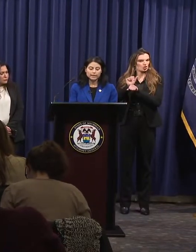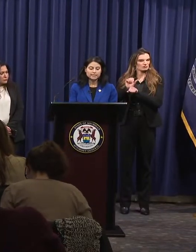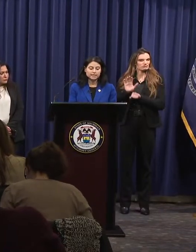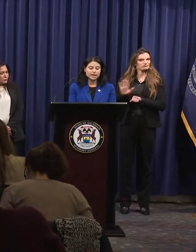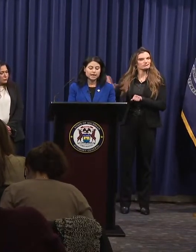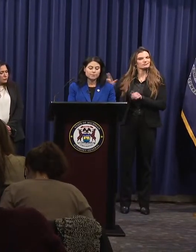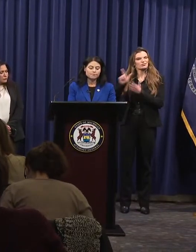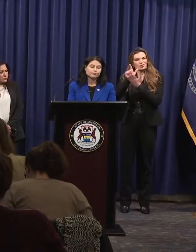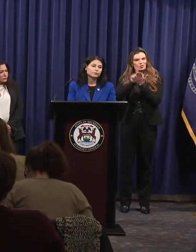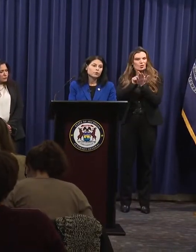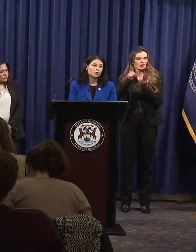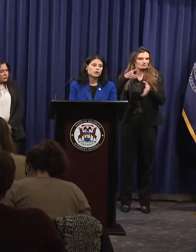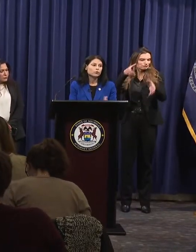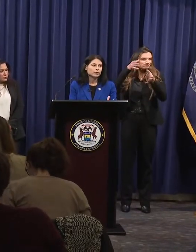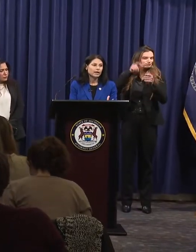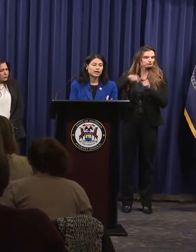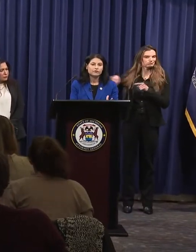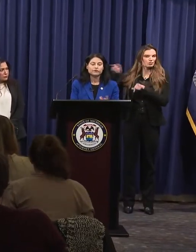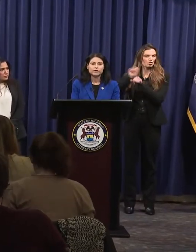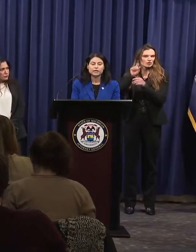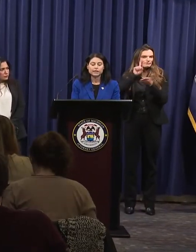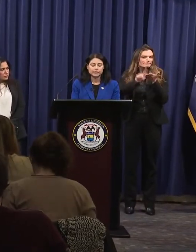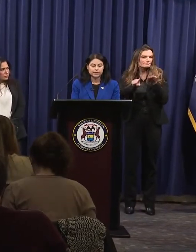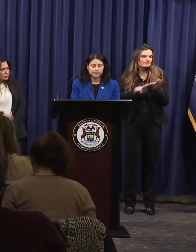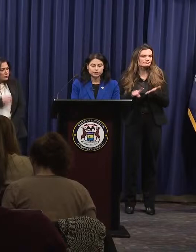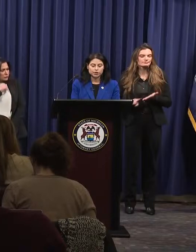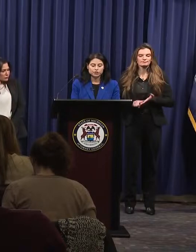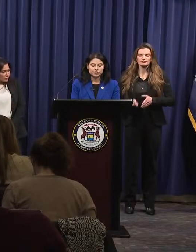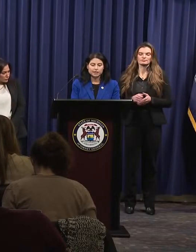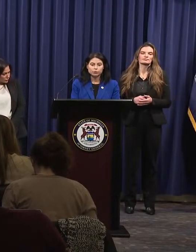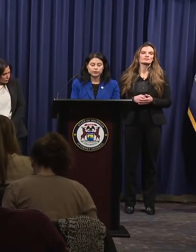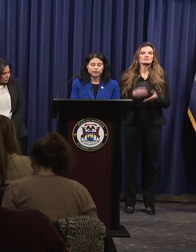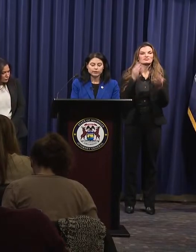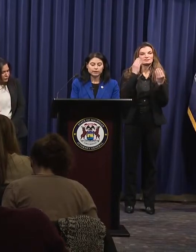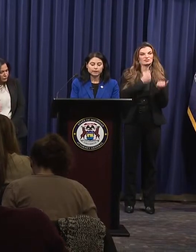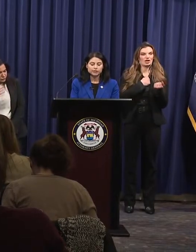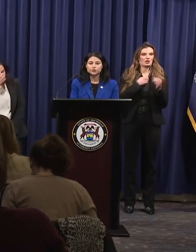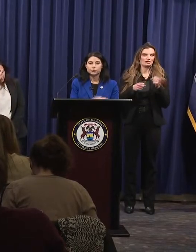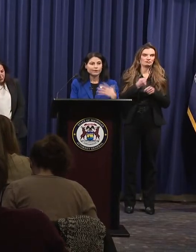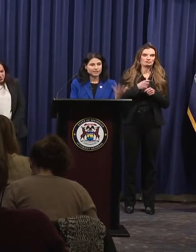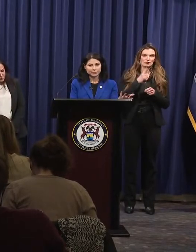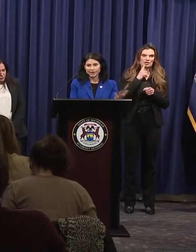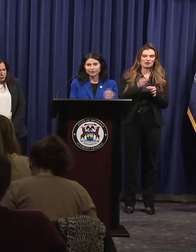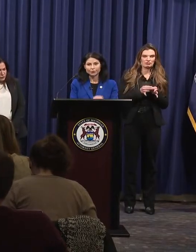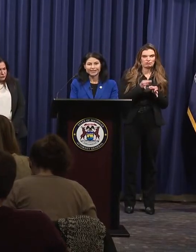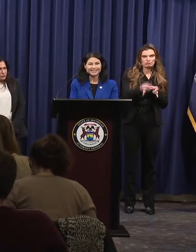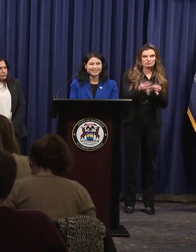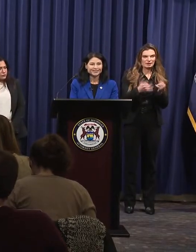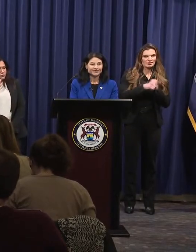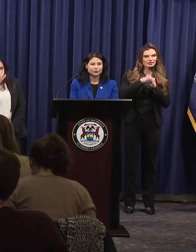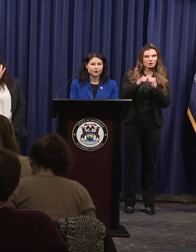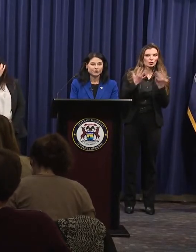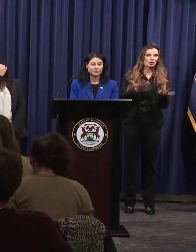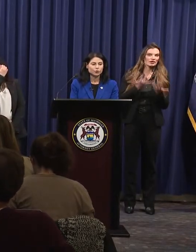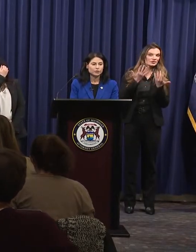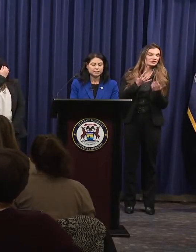for the wait. Whenever we have charges that we issue, obviously we have to wait for the court to sign